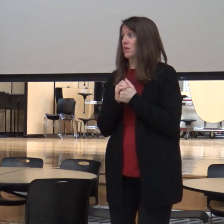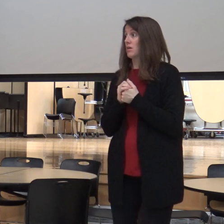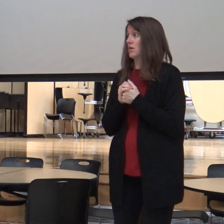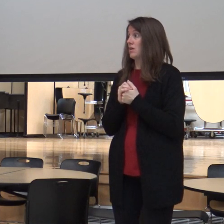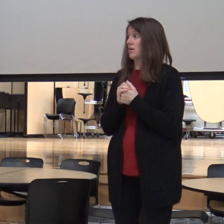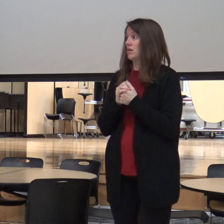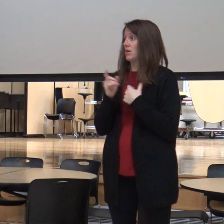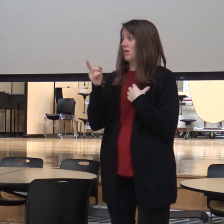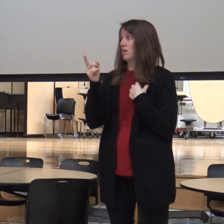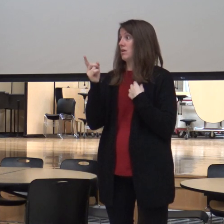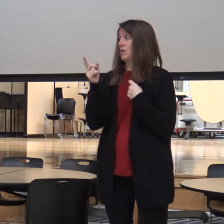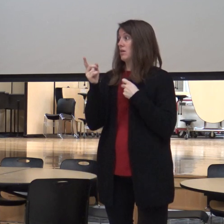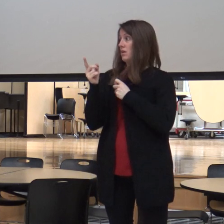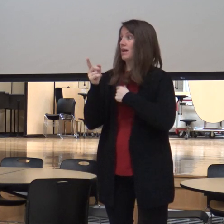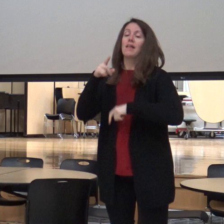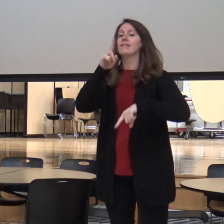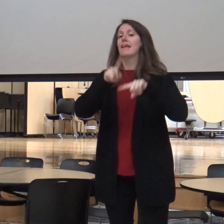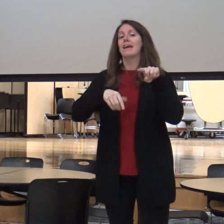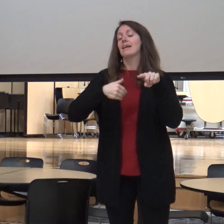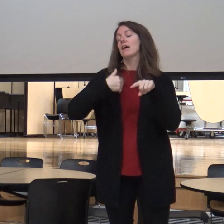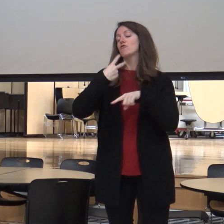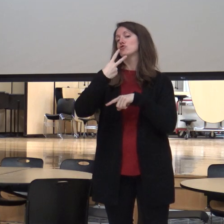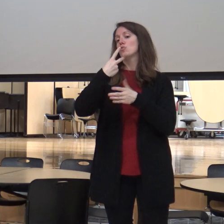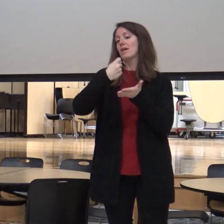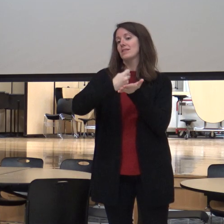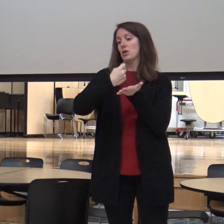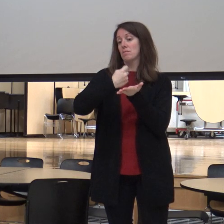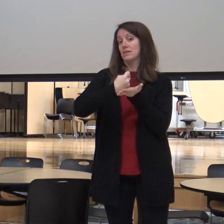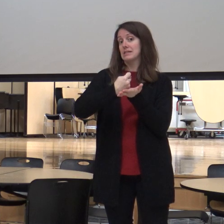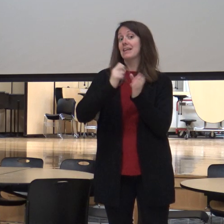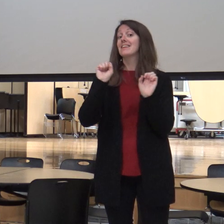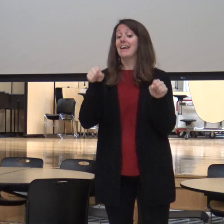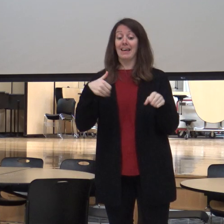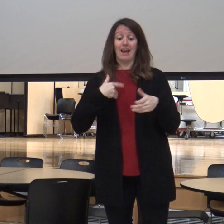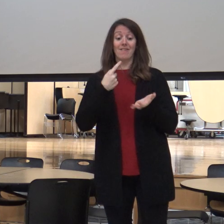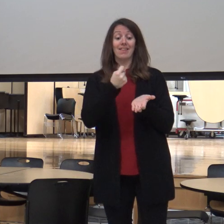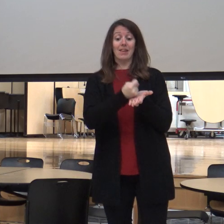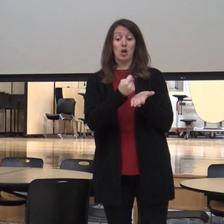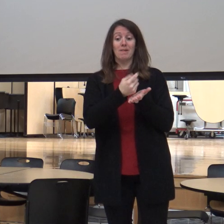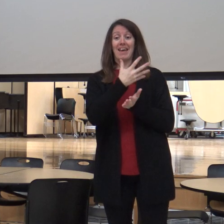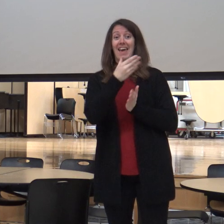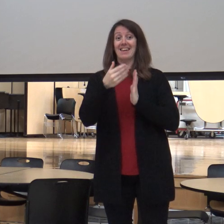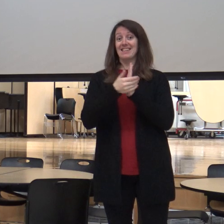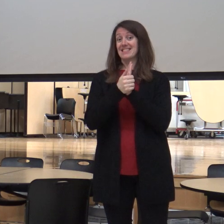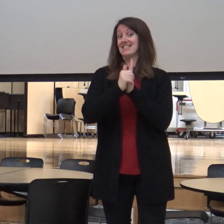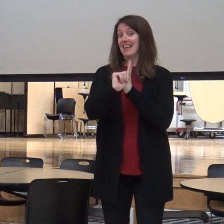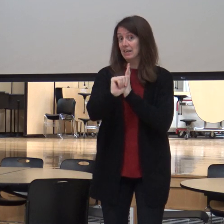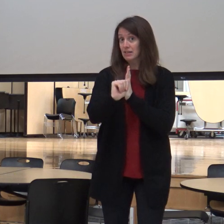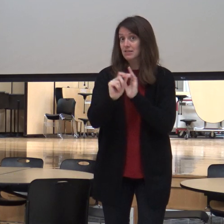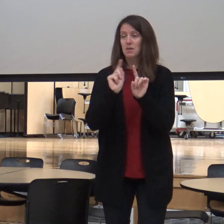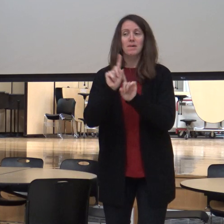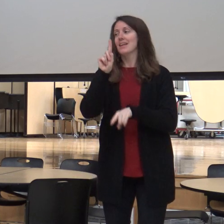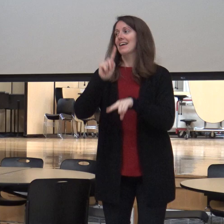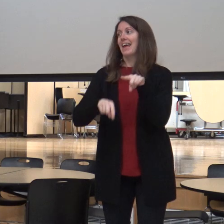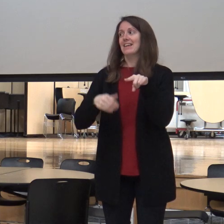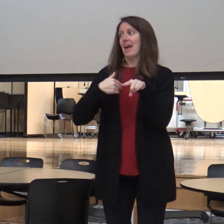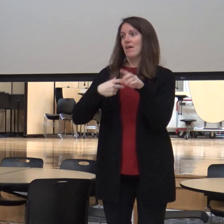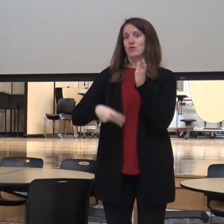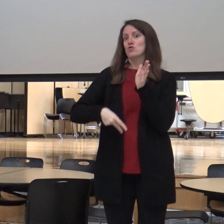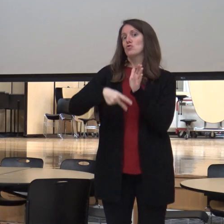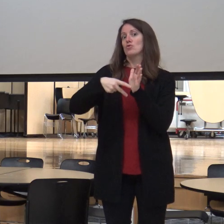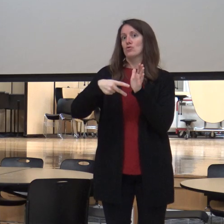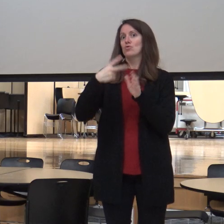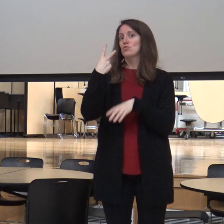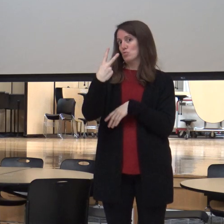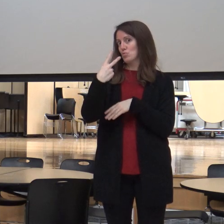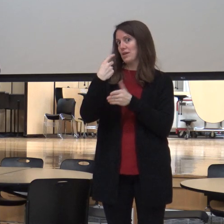have two therapists. They can have two therapists and a skills, but they cannot duplicate it. So they can't yeah. Okay. Yeah.